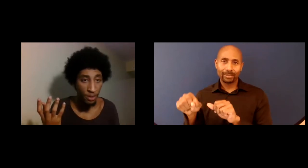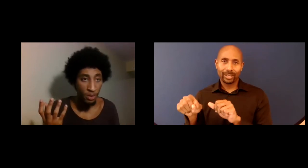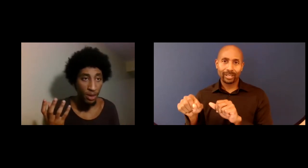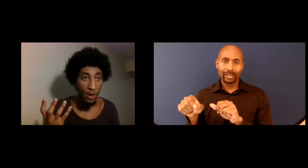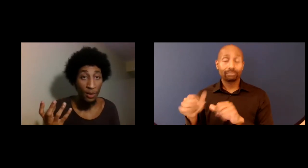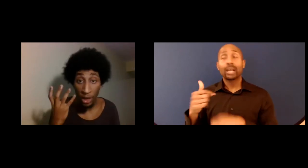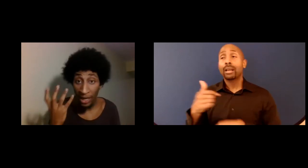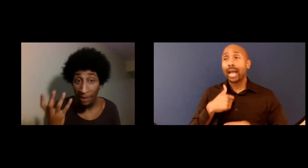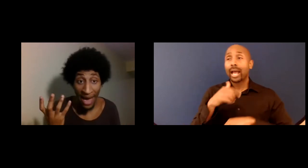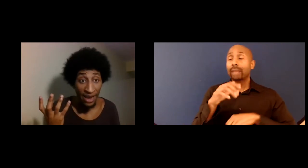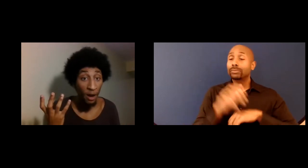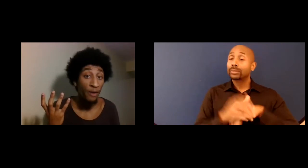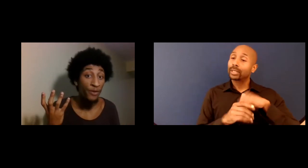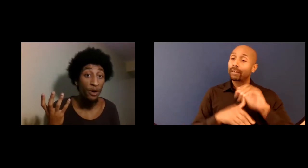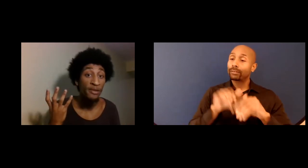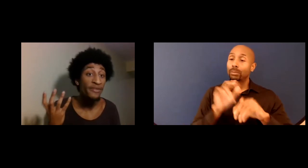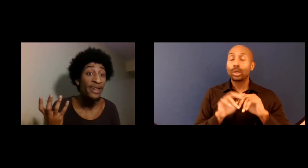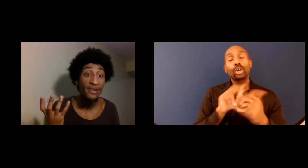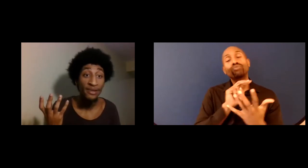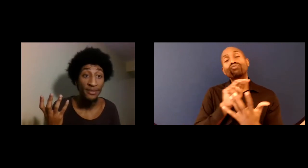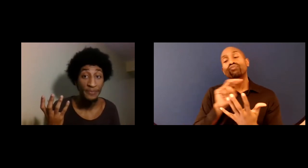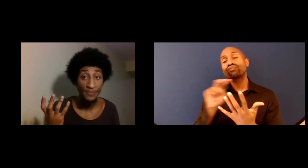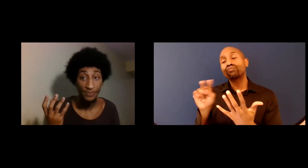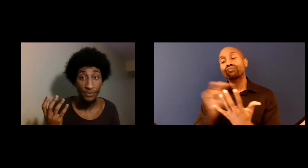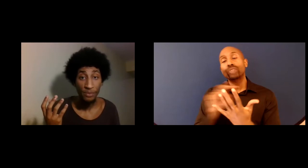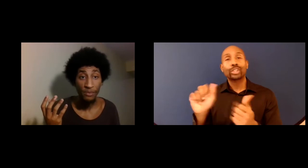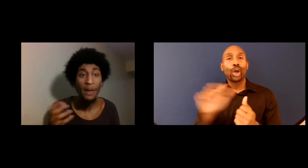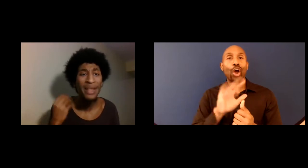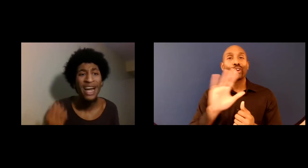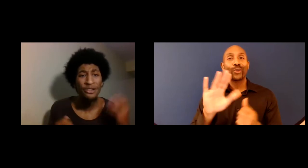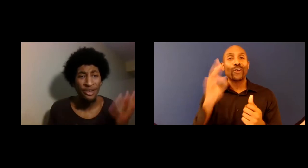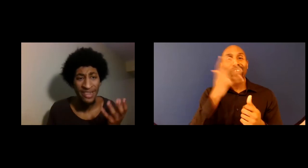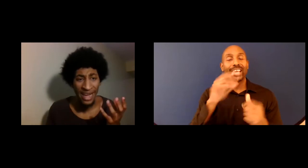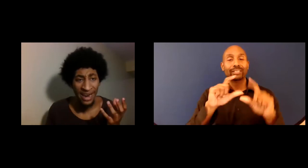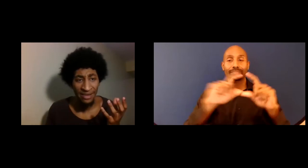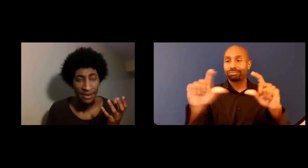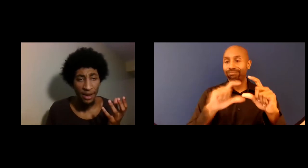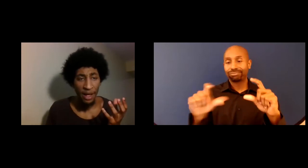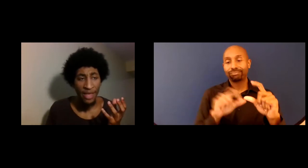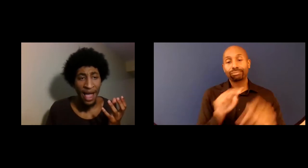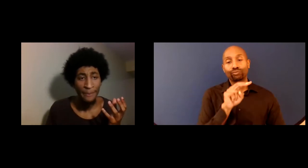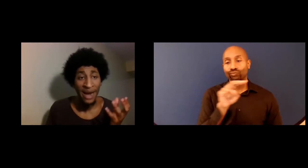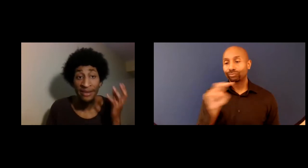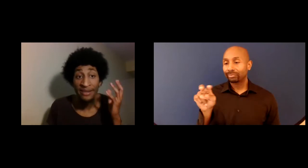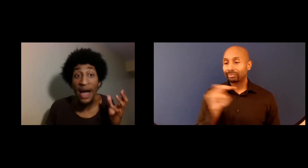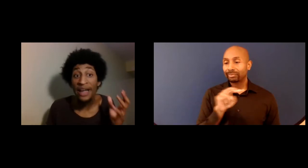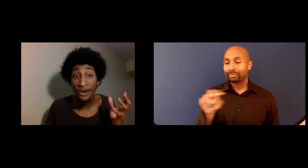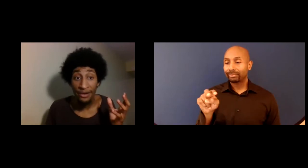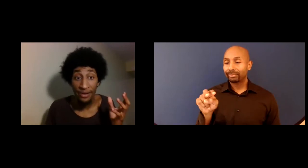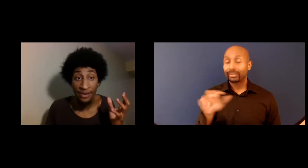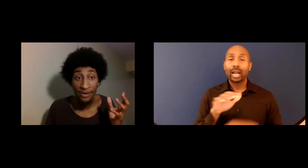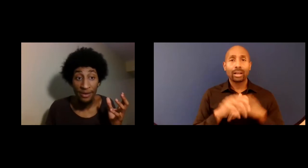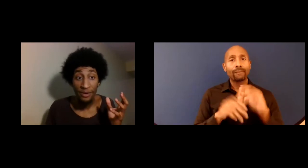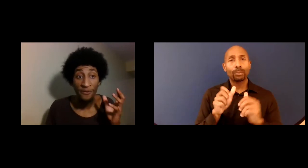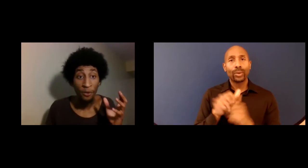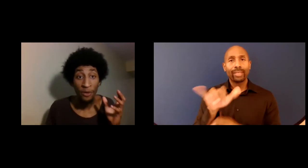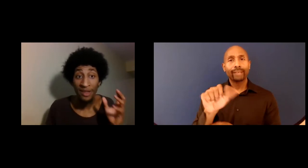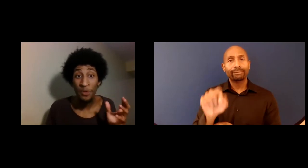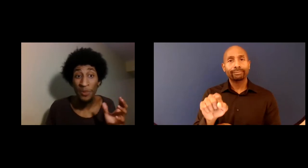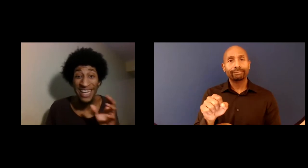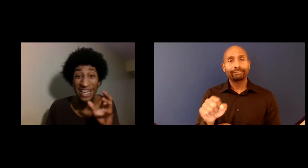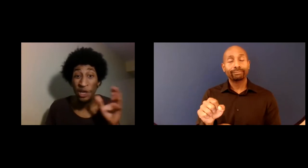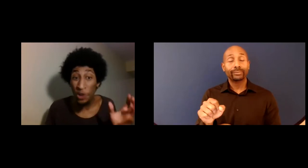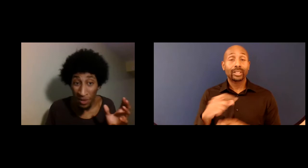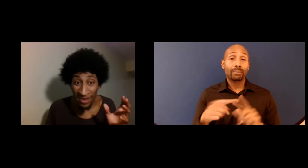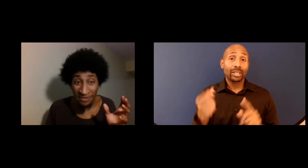comfortable looking back at all of you all's faces, but I understand that my desire for this